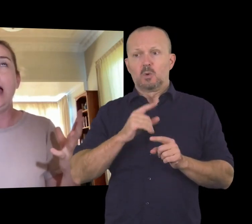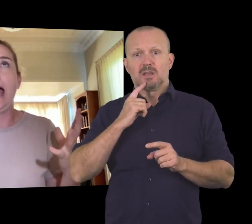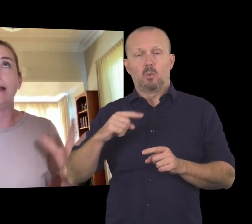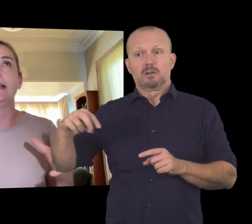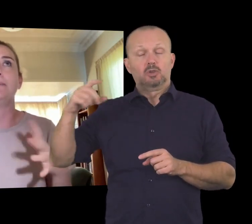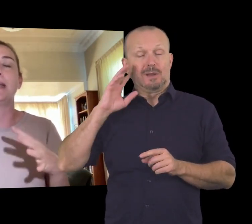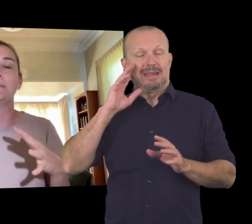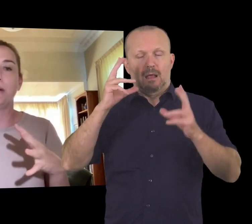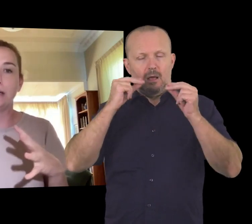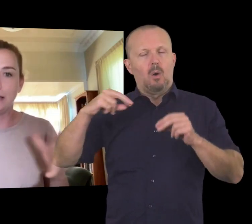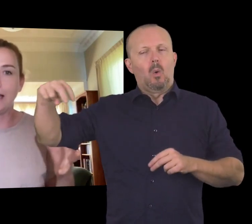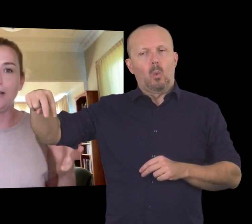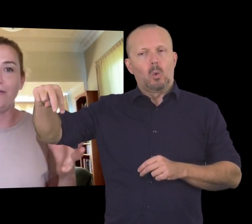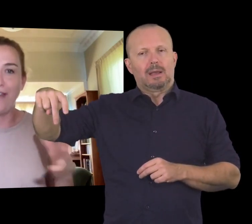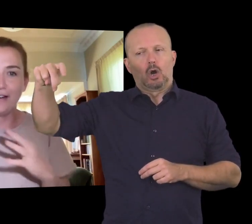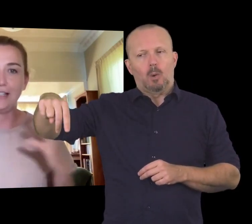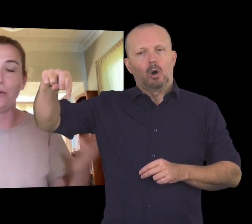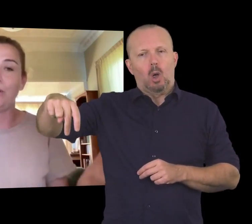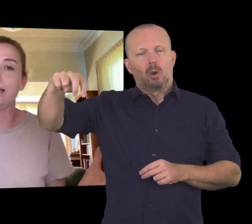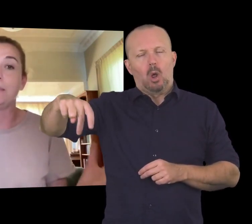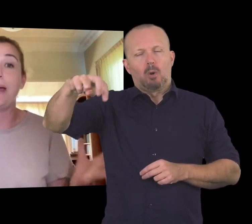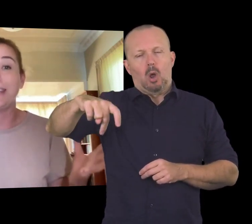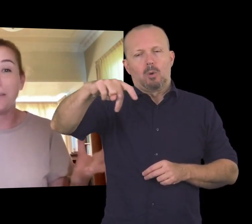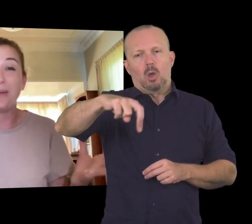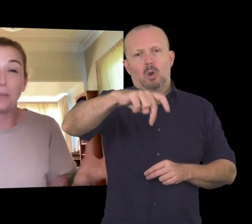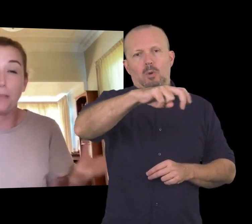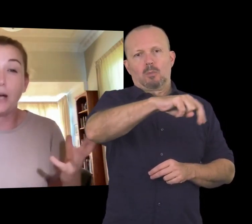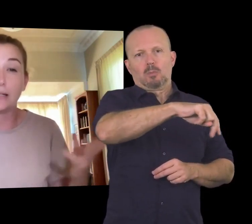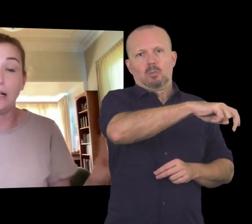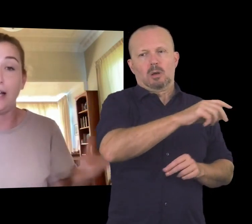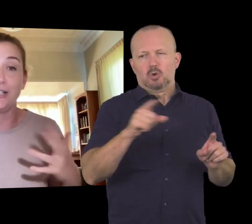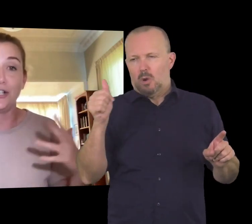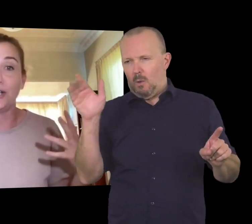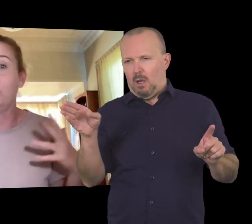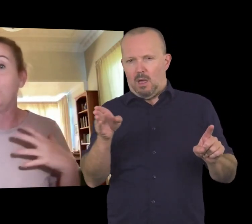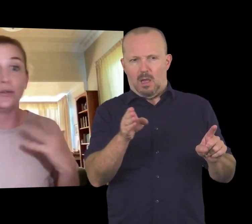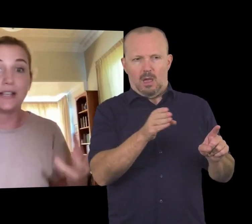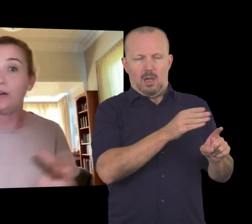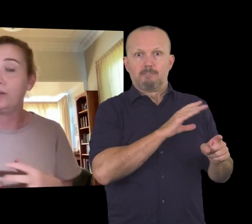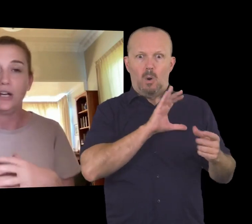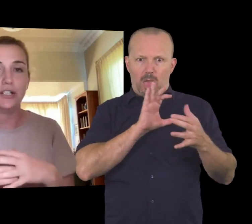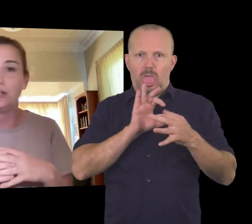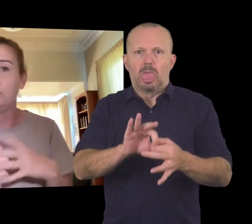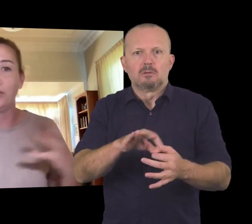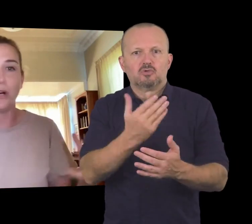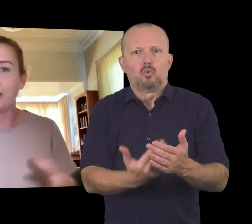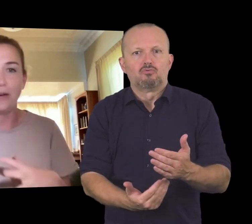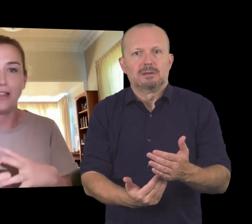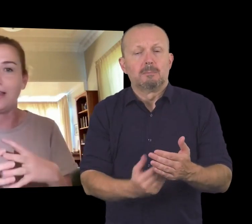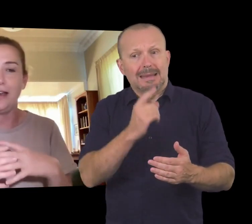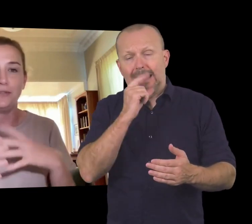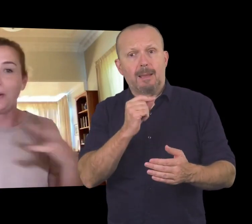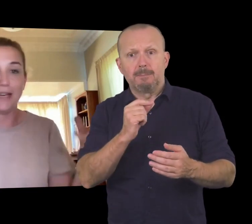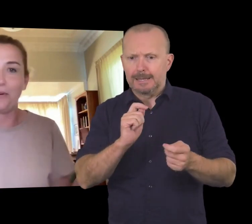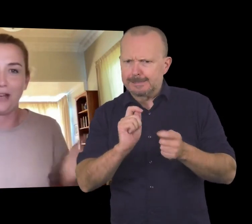narrative, and it can be experienced in various different ways, and can be personalized to yourself, to who you're working